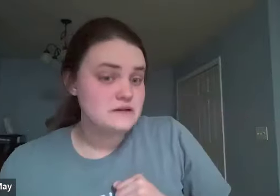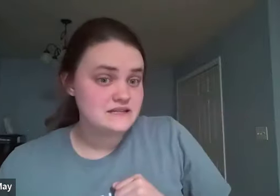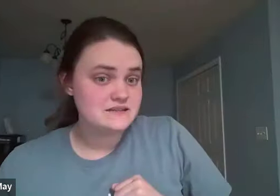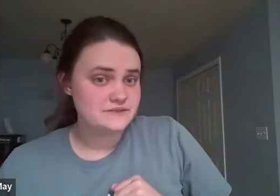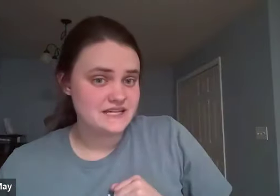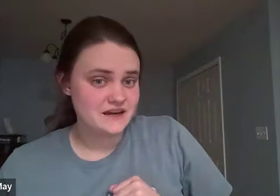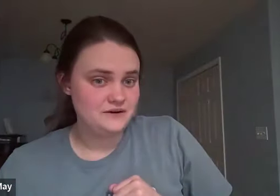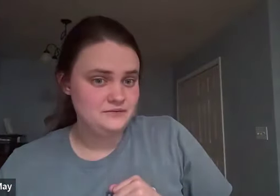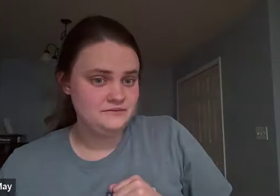Sweet potato.